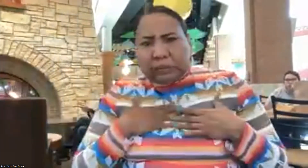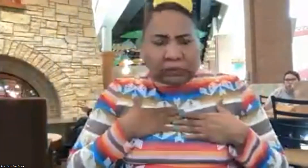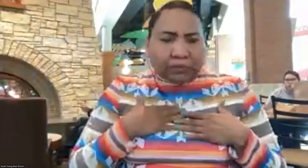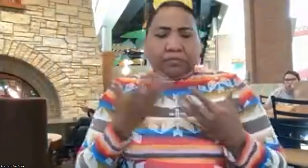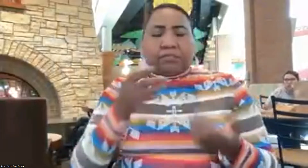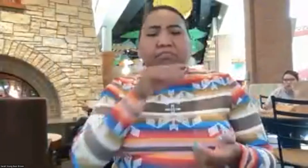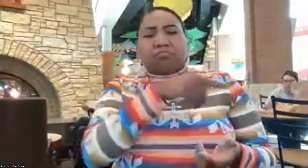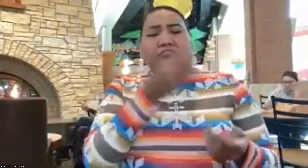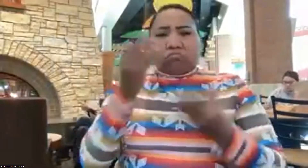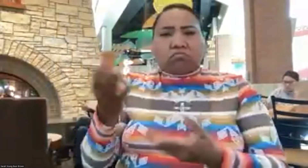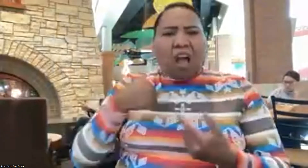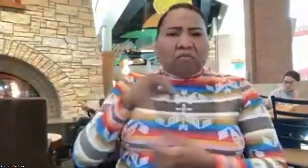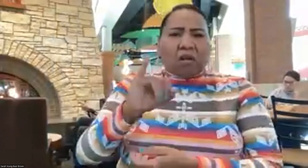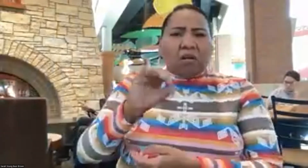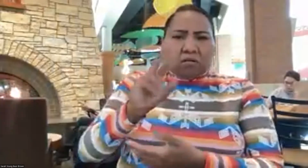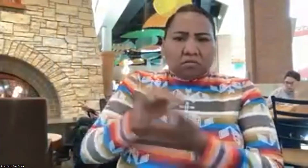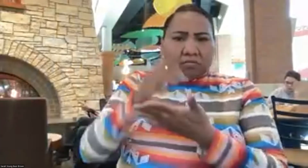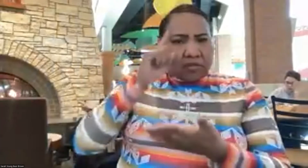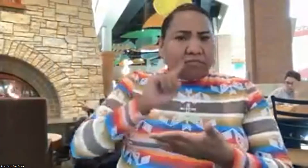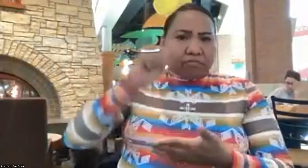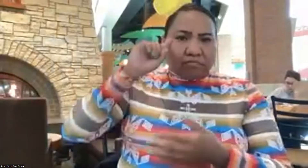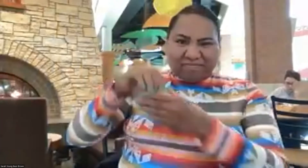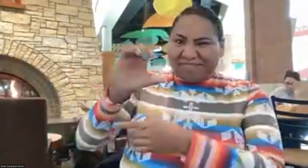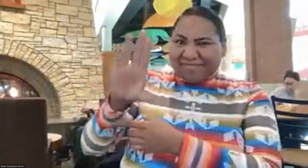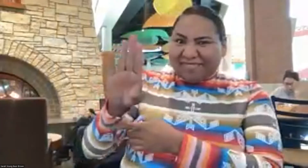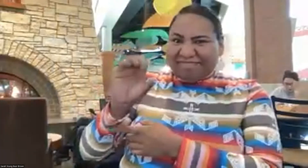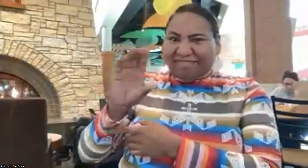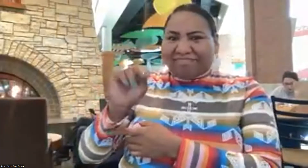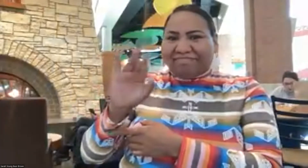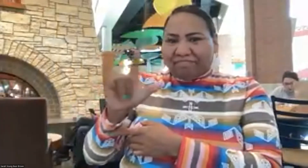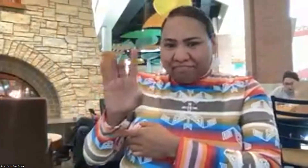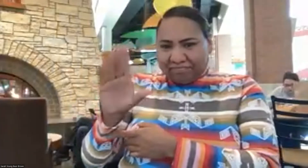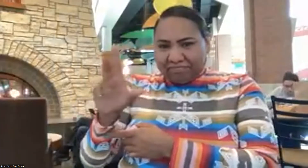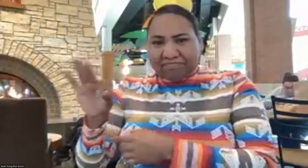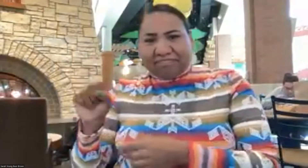And so the search began to figure out how to educate a deaf child.